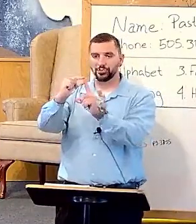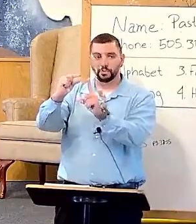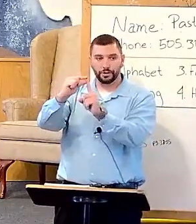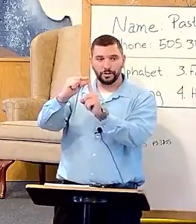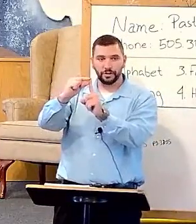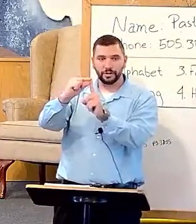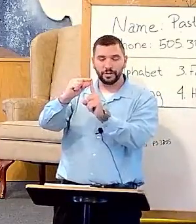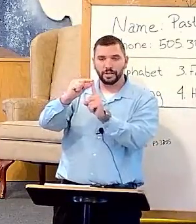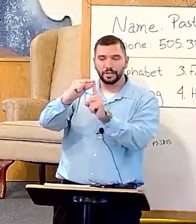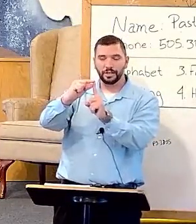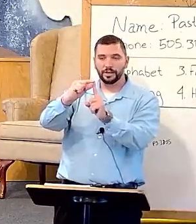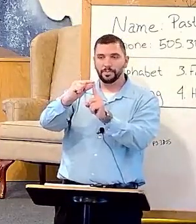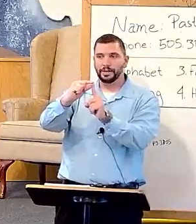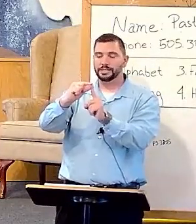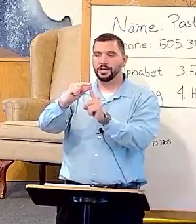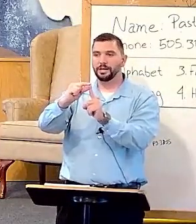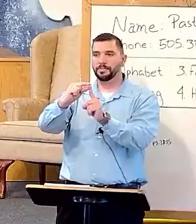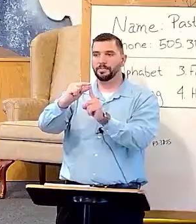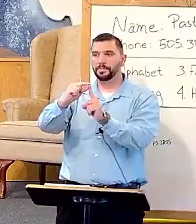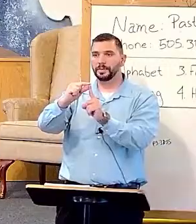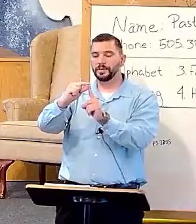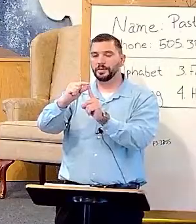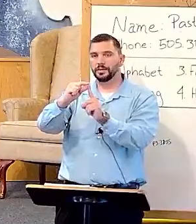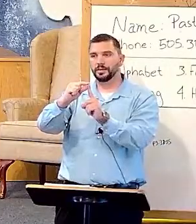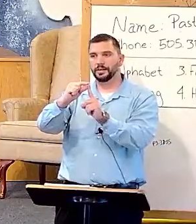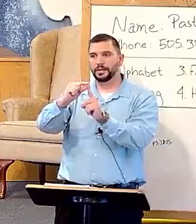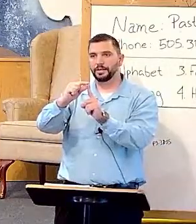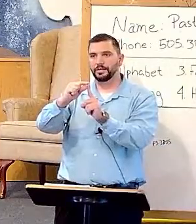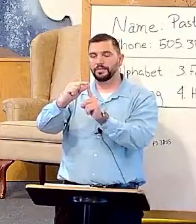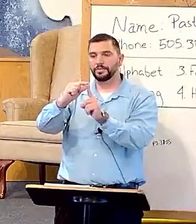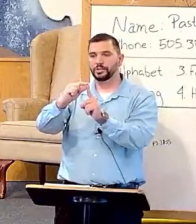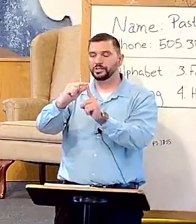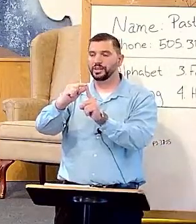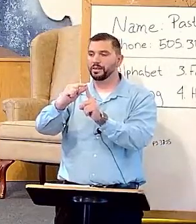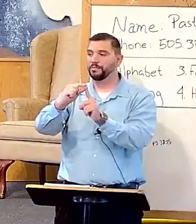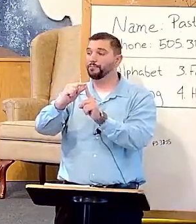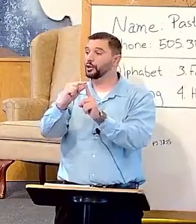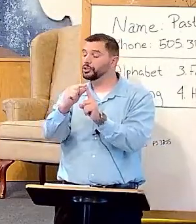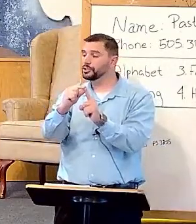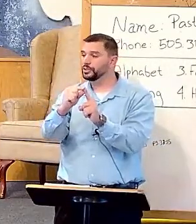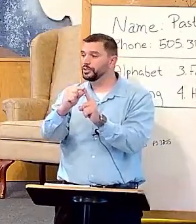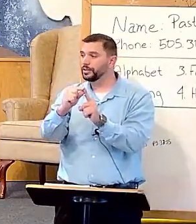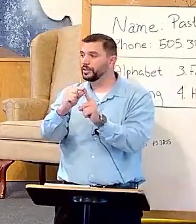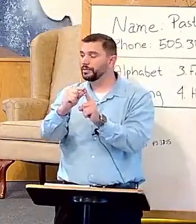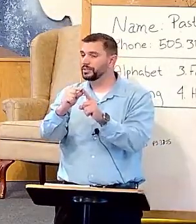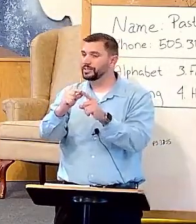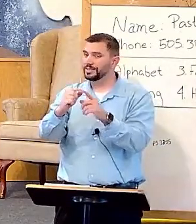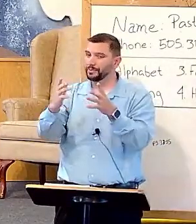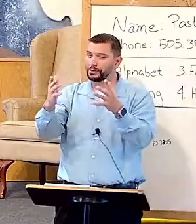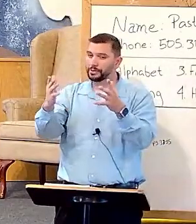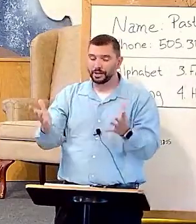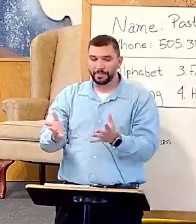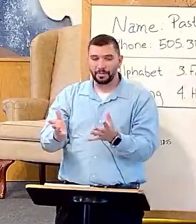word, but then just like a verse, for instance, like when you're talking about a